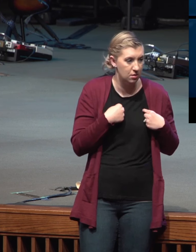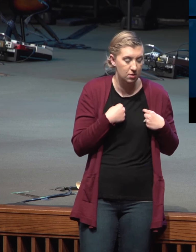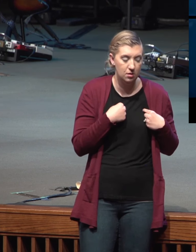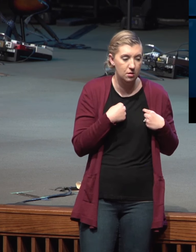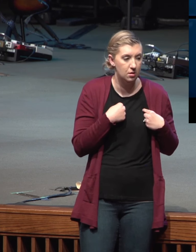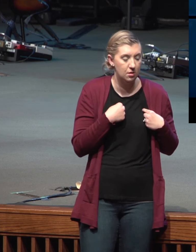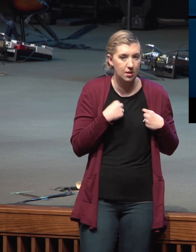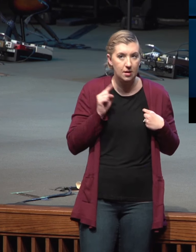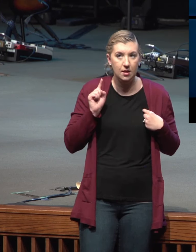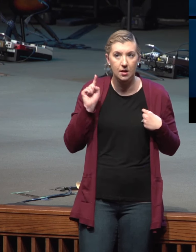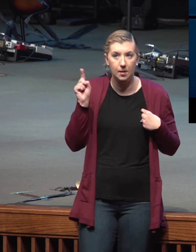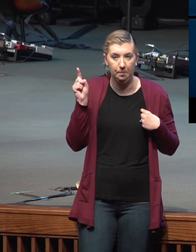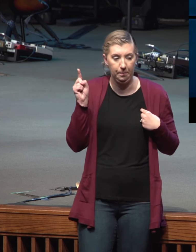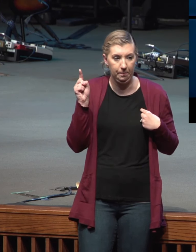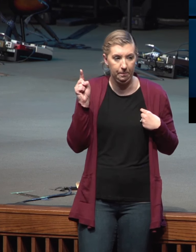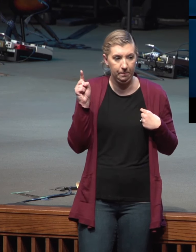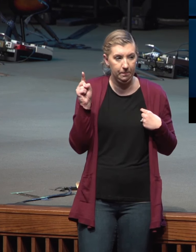It's him.